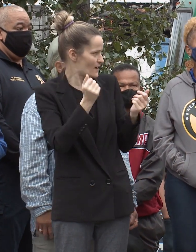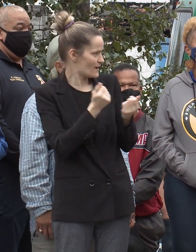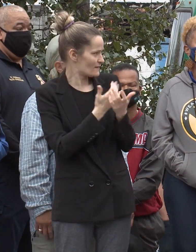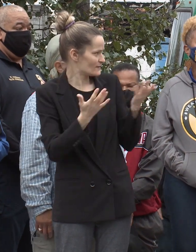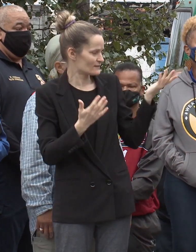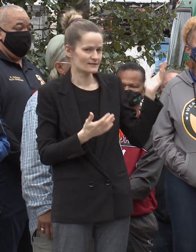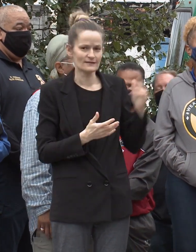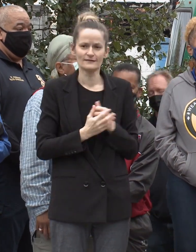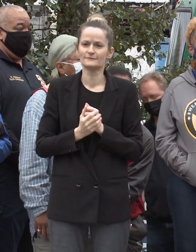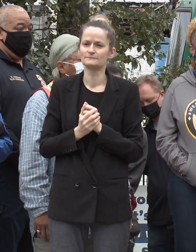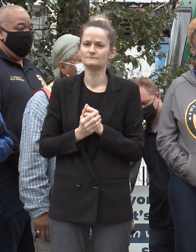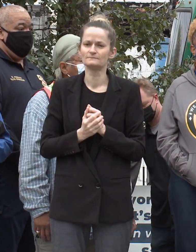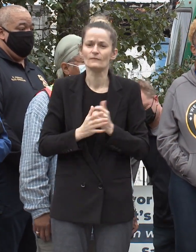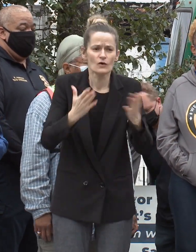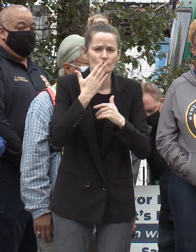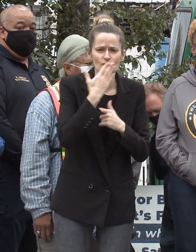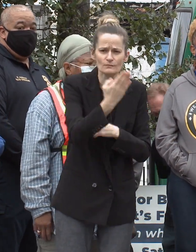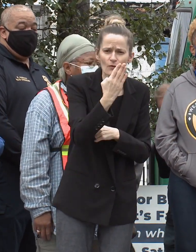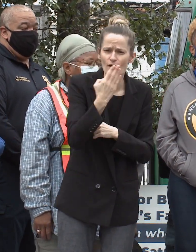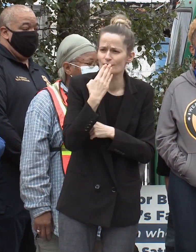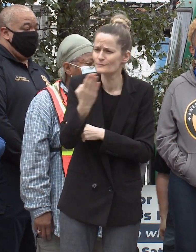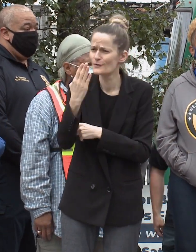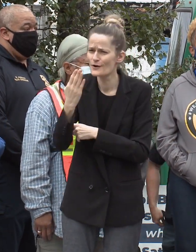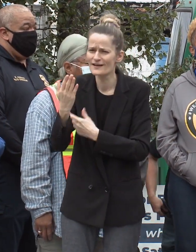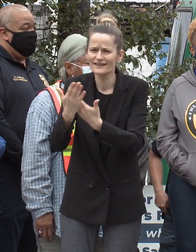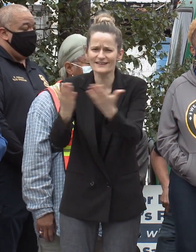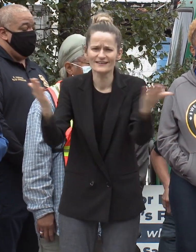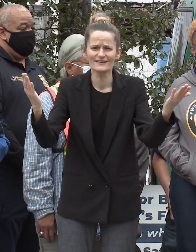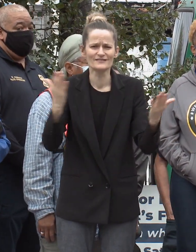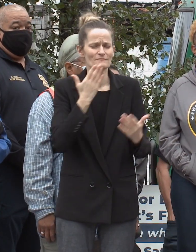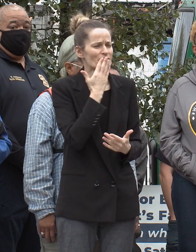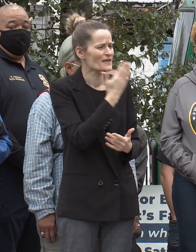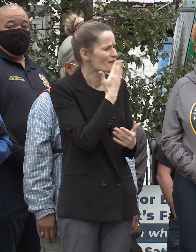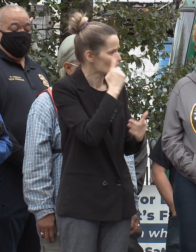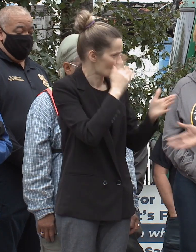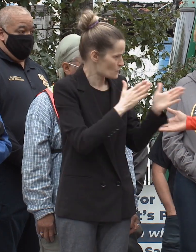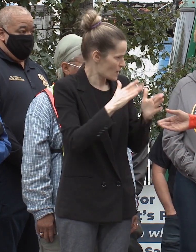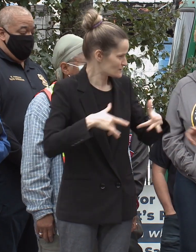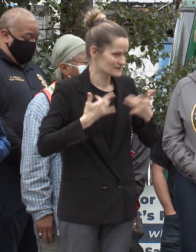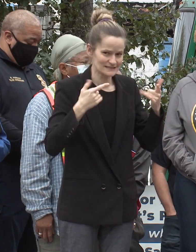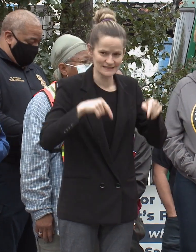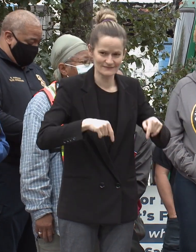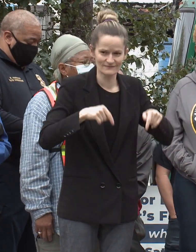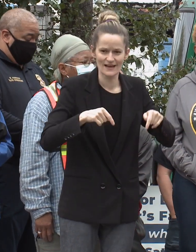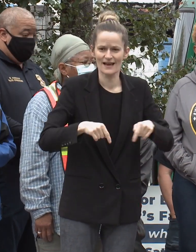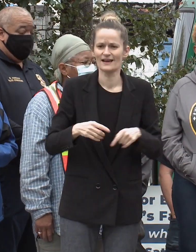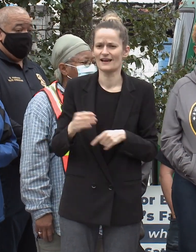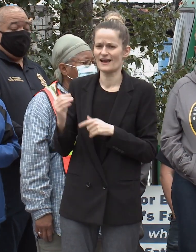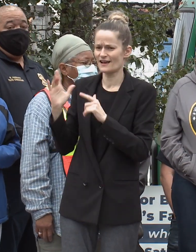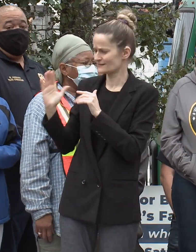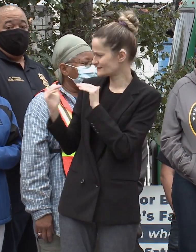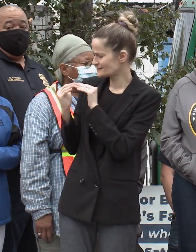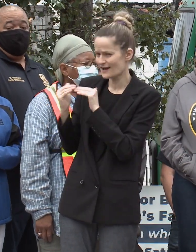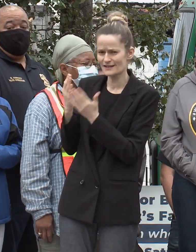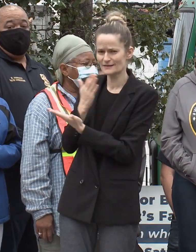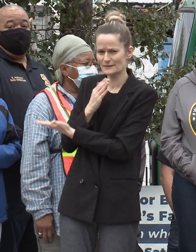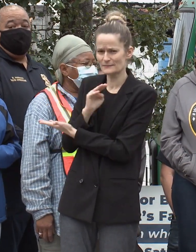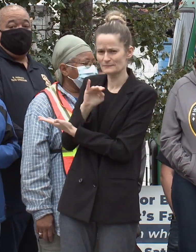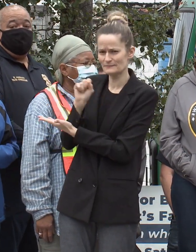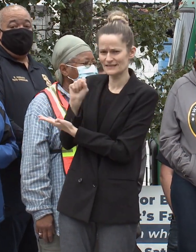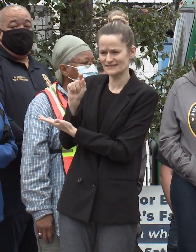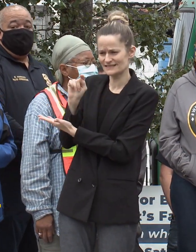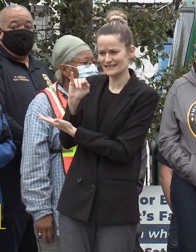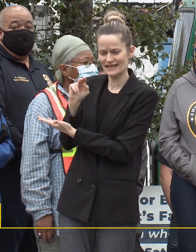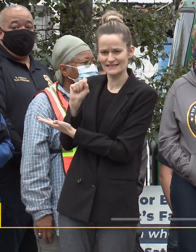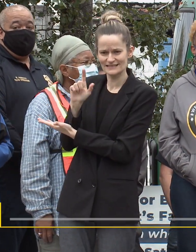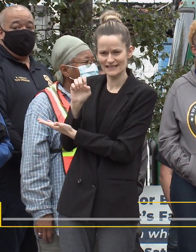Good morning, everyone. Good morning, Mayor Scott. Thank you for arranging this, and also my other colleagues. Ms. Tinsley is really a diehard worker in this